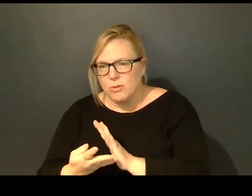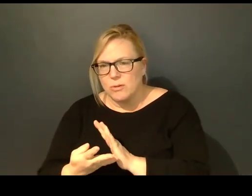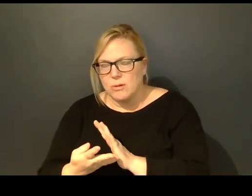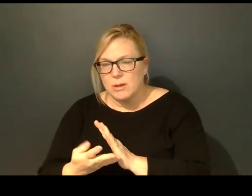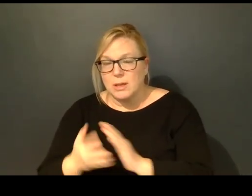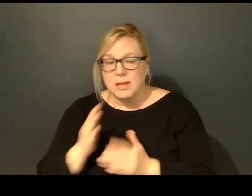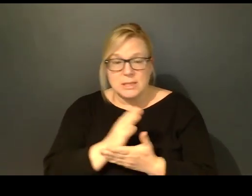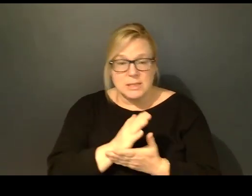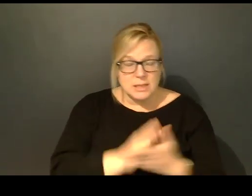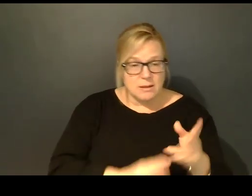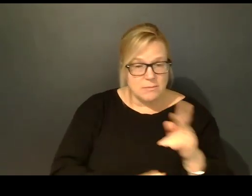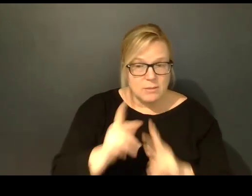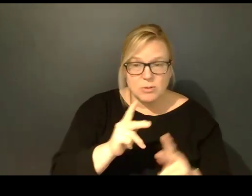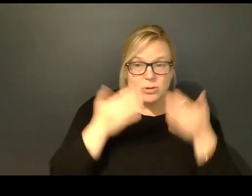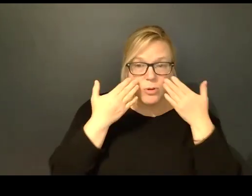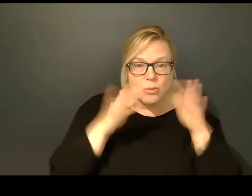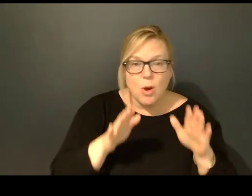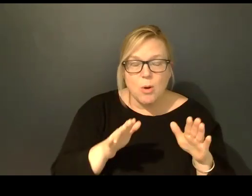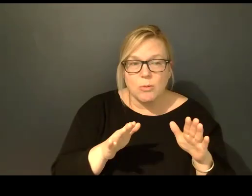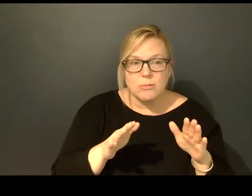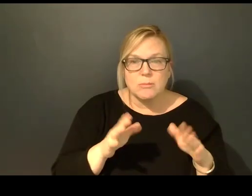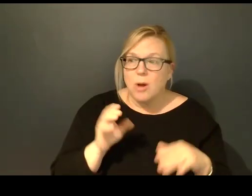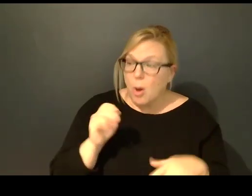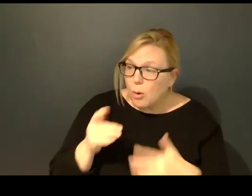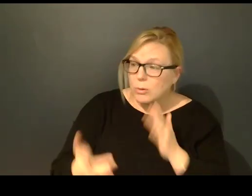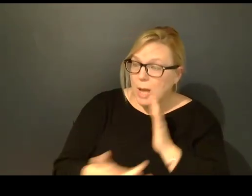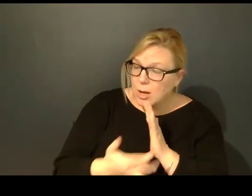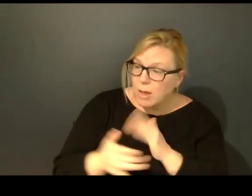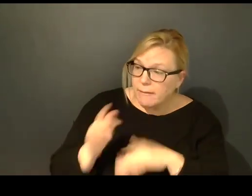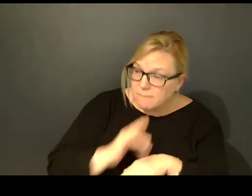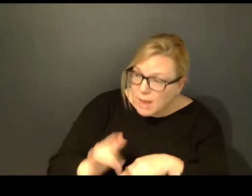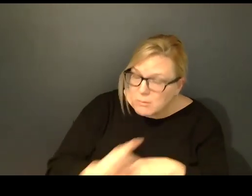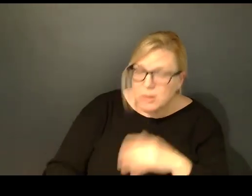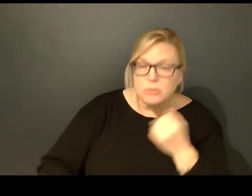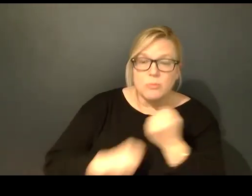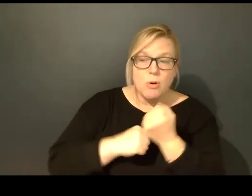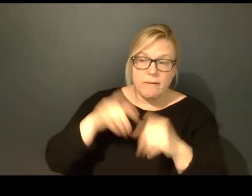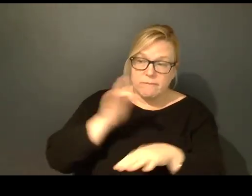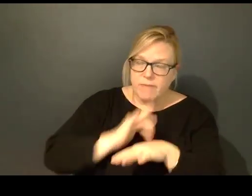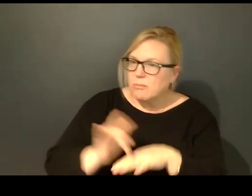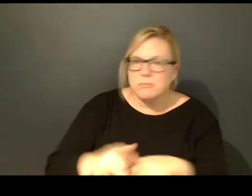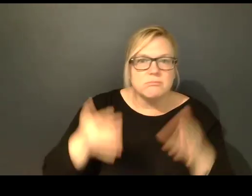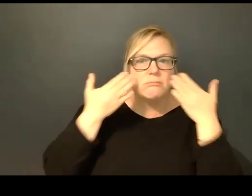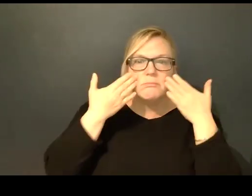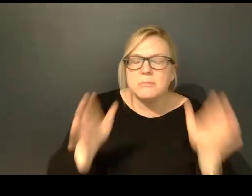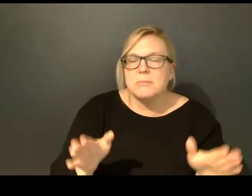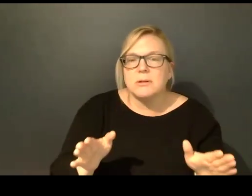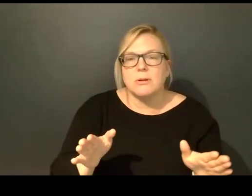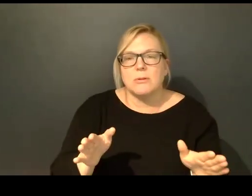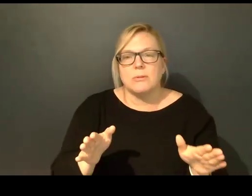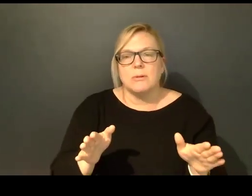don't even know that there are technologies or supports out there for them. So I would say that the